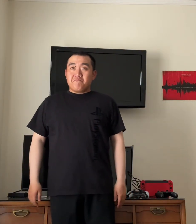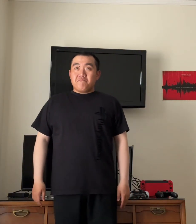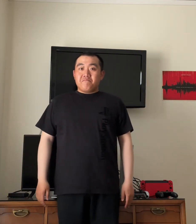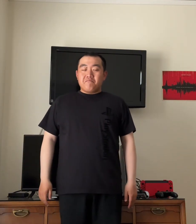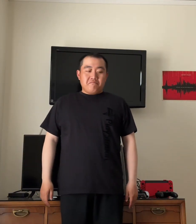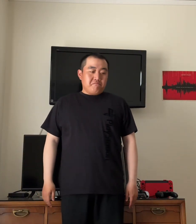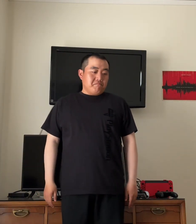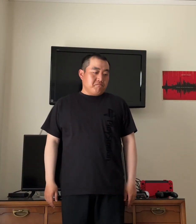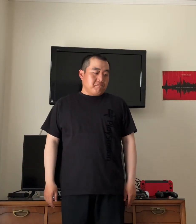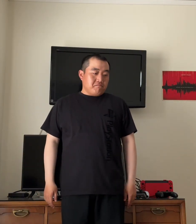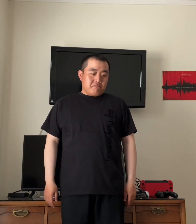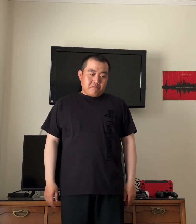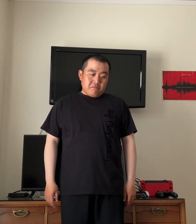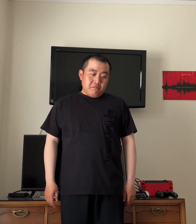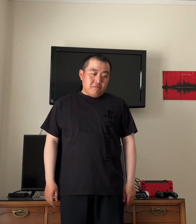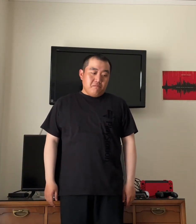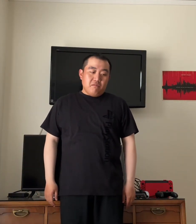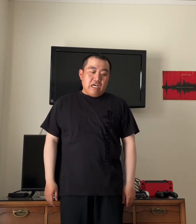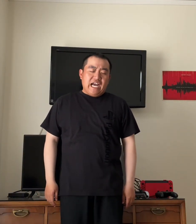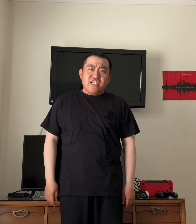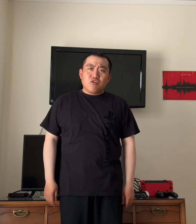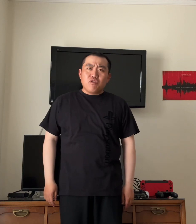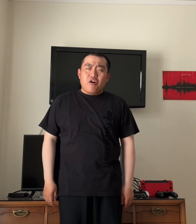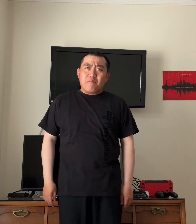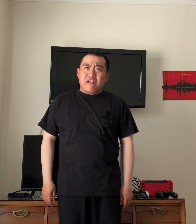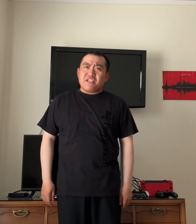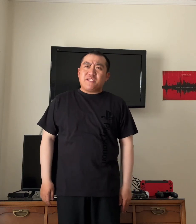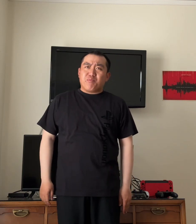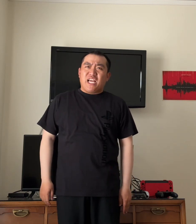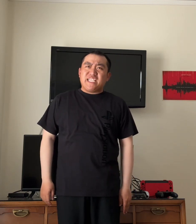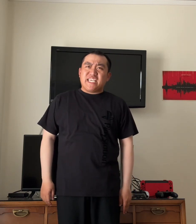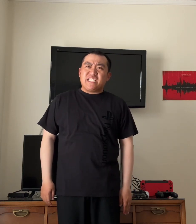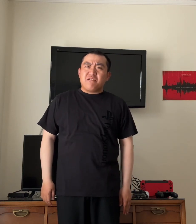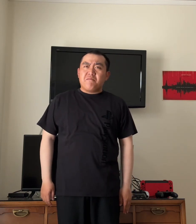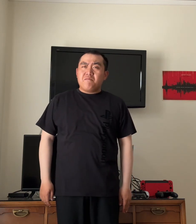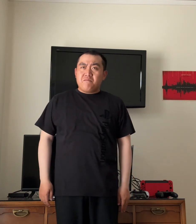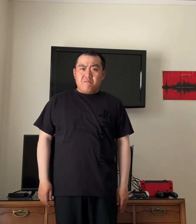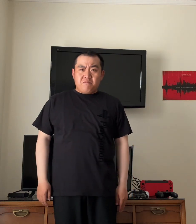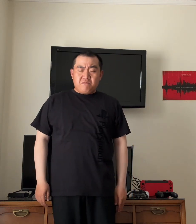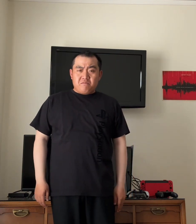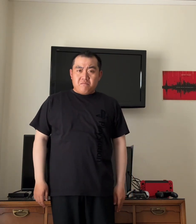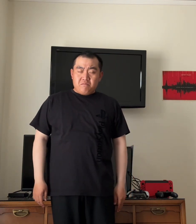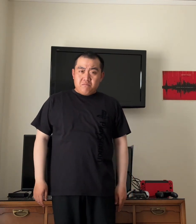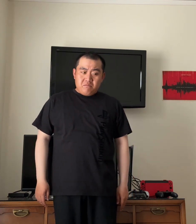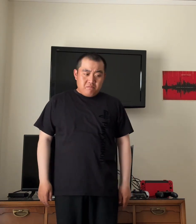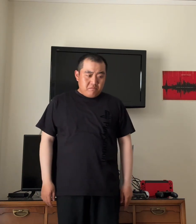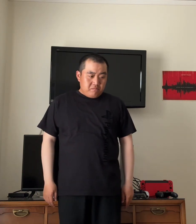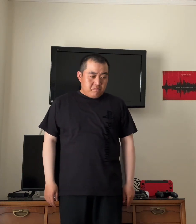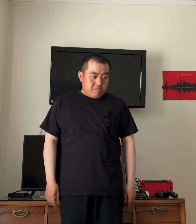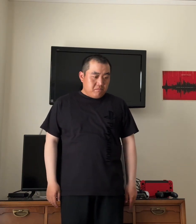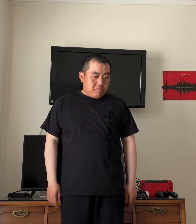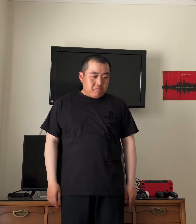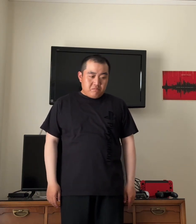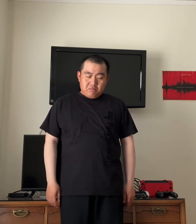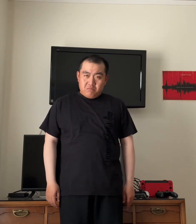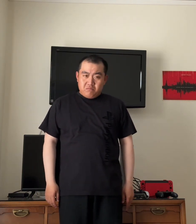I'll have onep Shake please I don't know about this plon it's easy just smile and hand the cashier